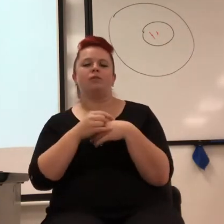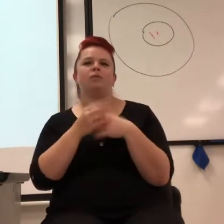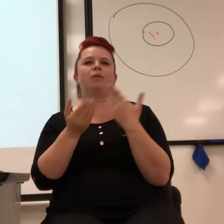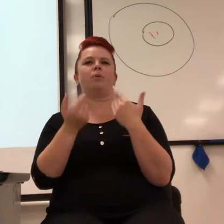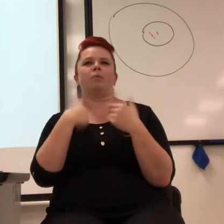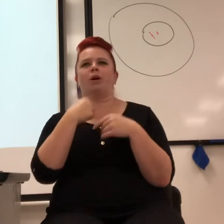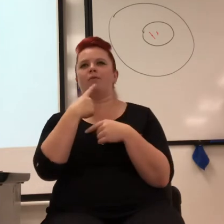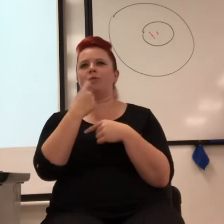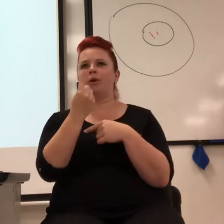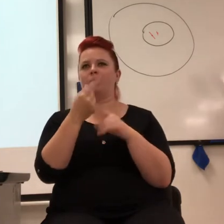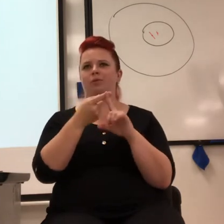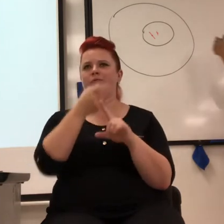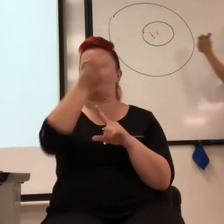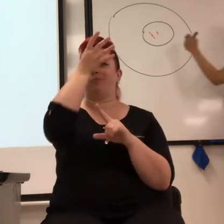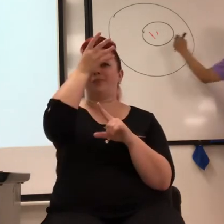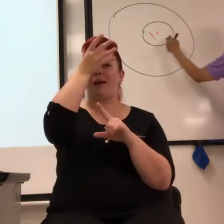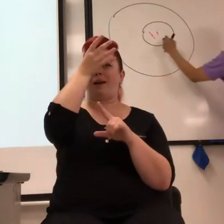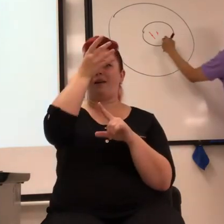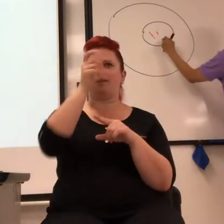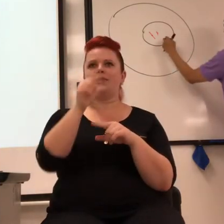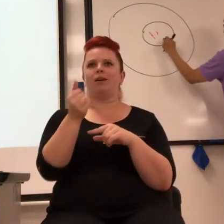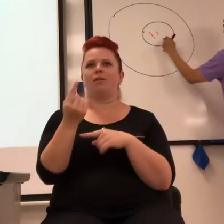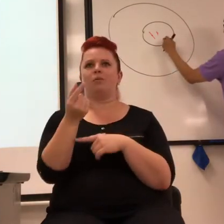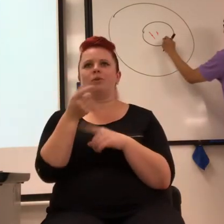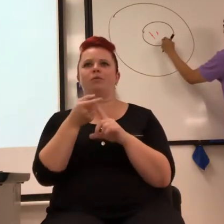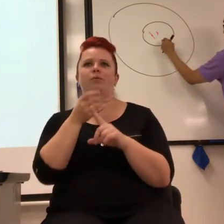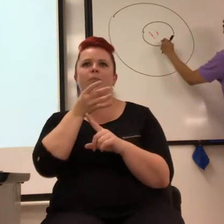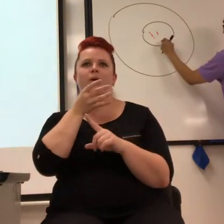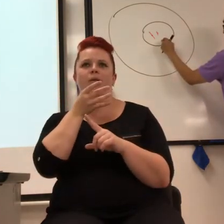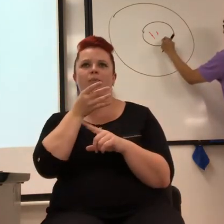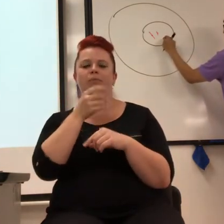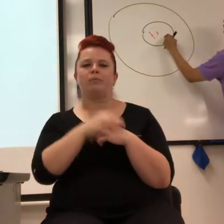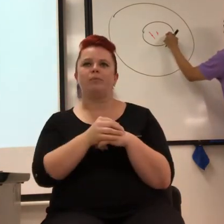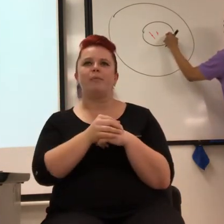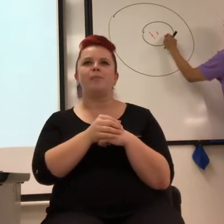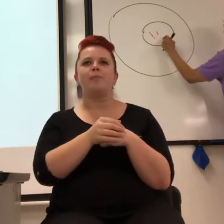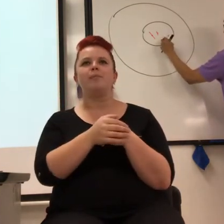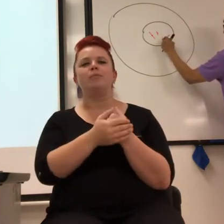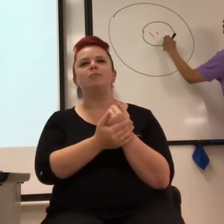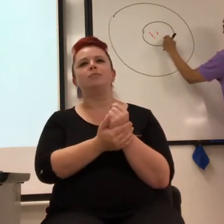from dad, and you got the other one from mom. One long,